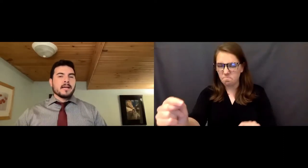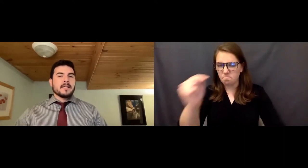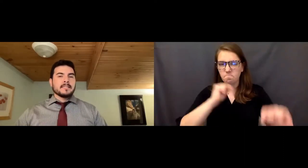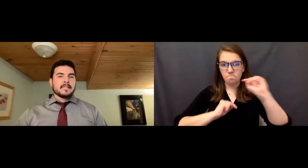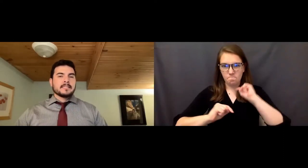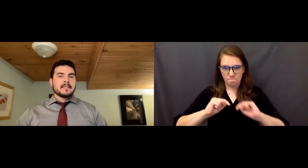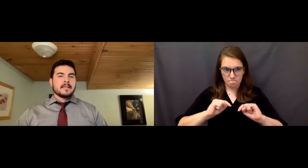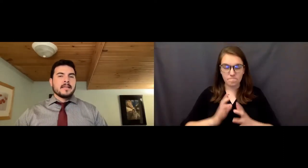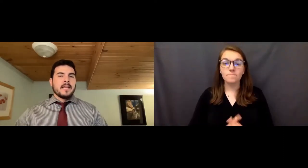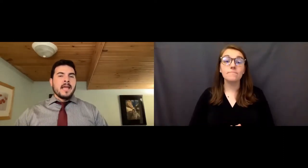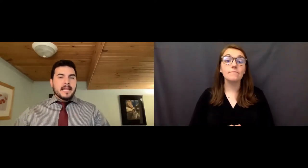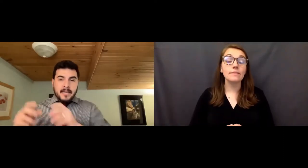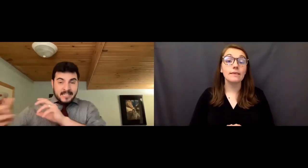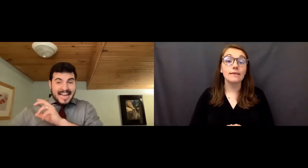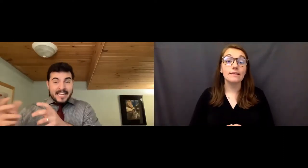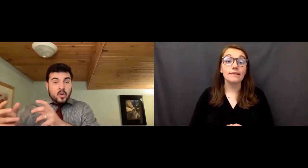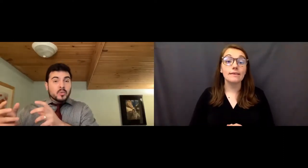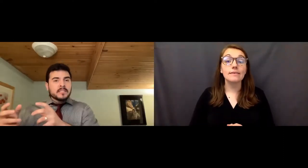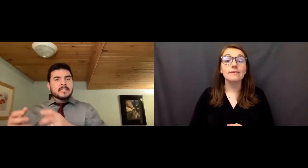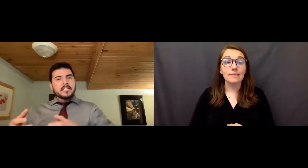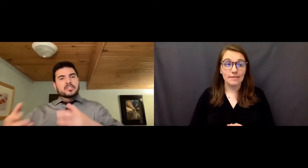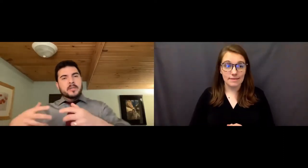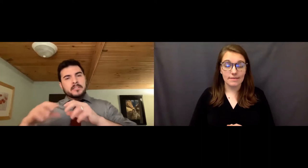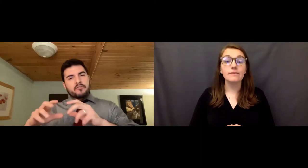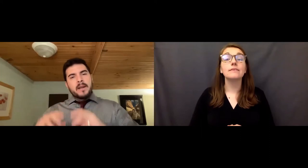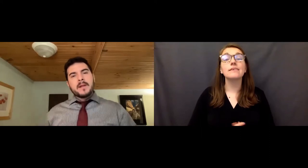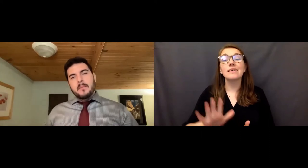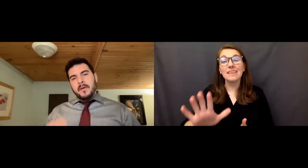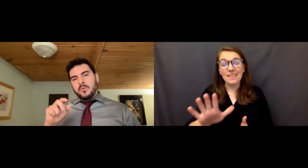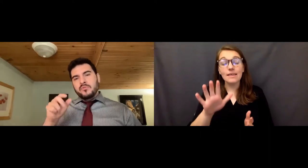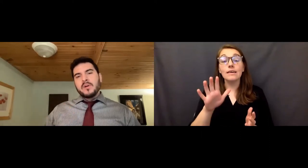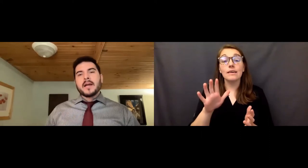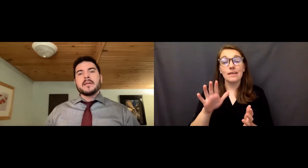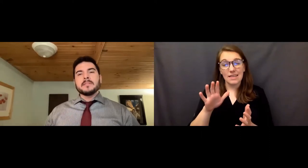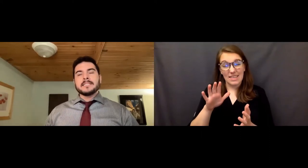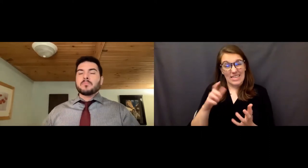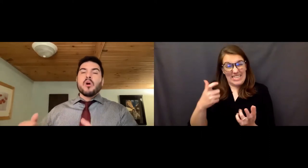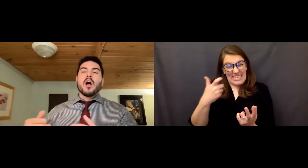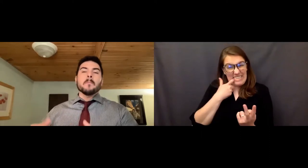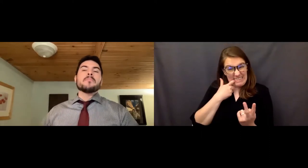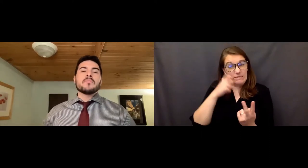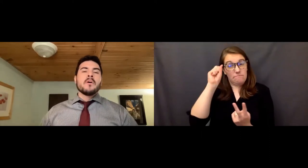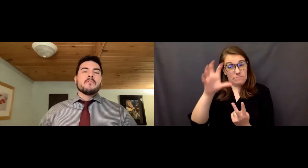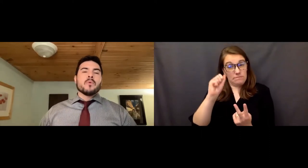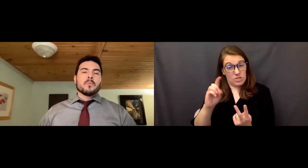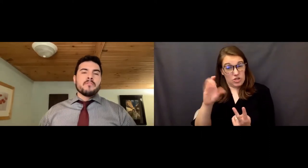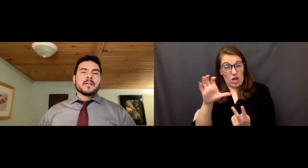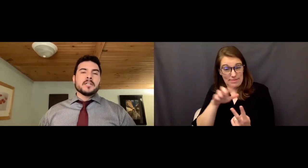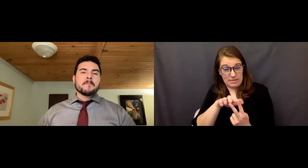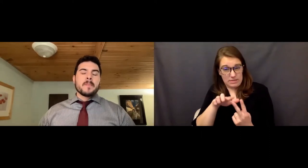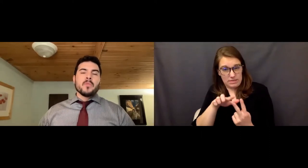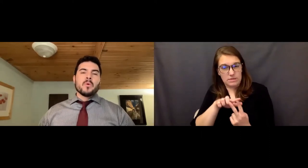from that context and take the diagnosis and descriptions framed out by those two documents as prompts for